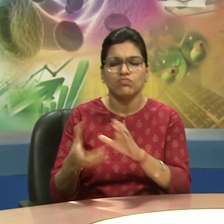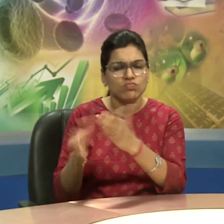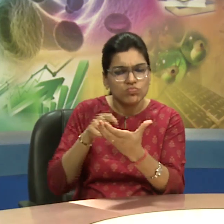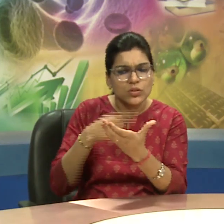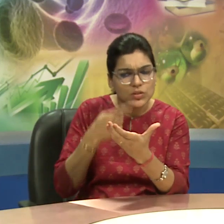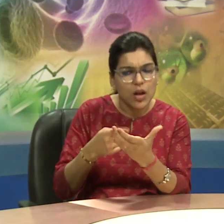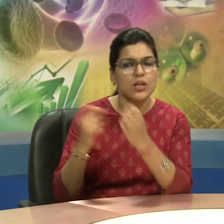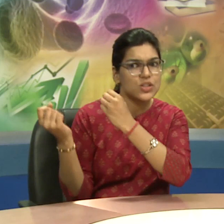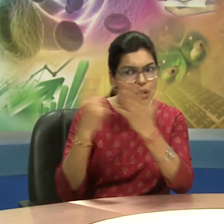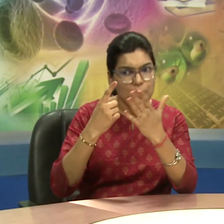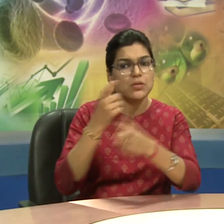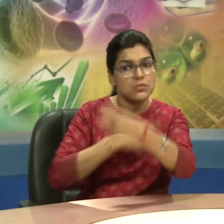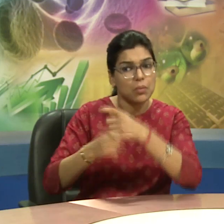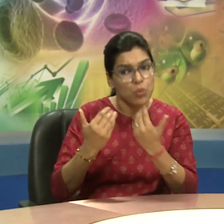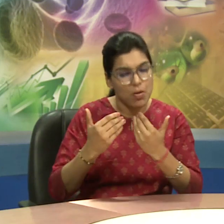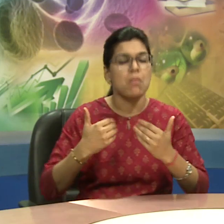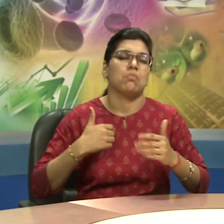it in the bucket.